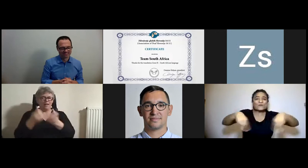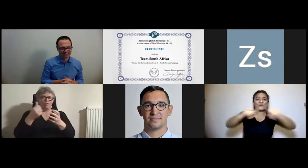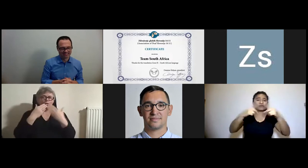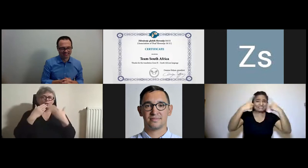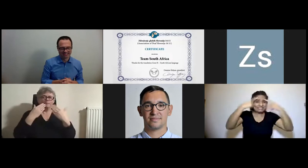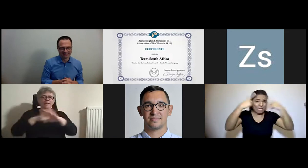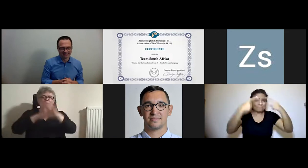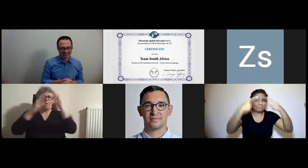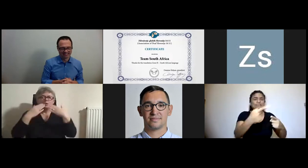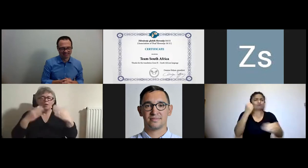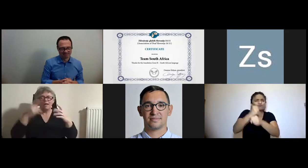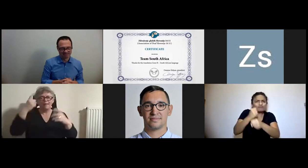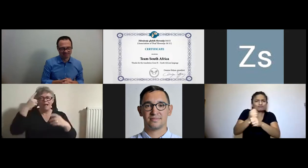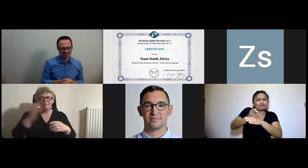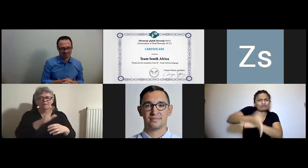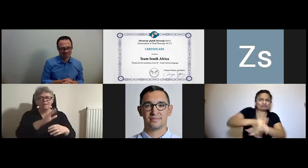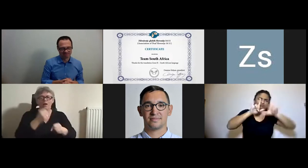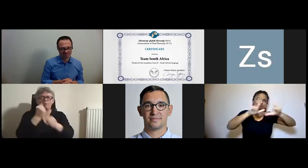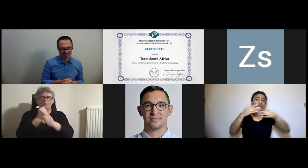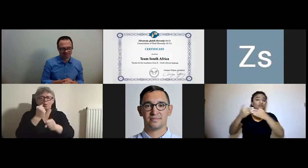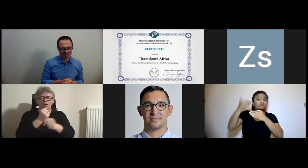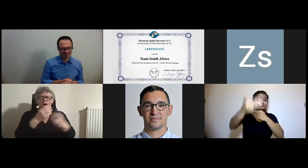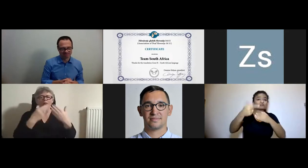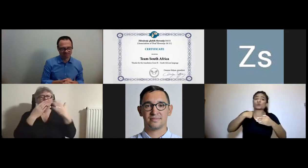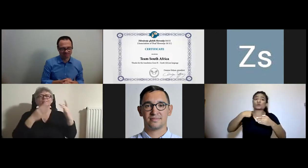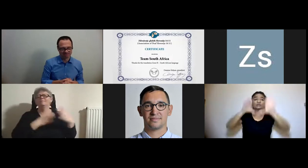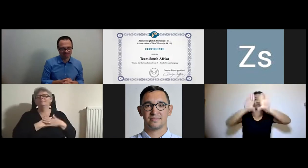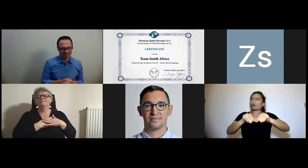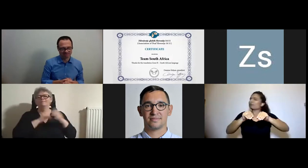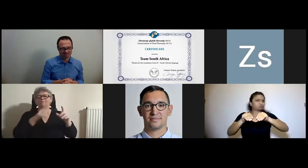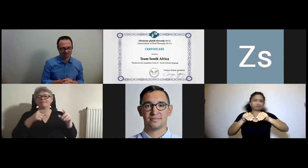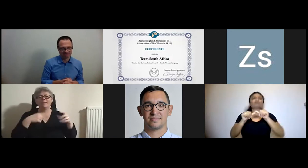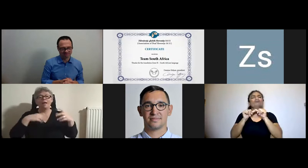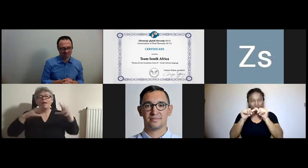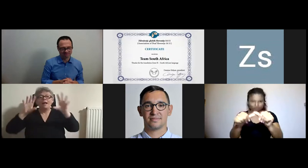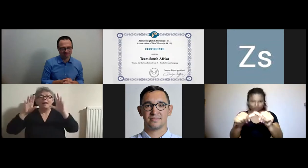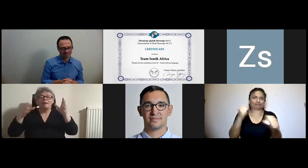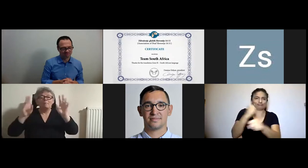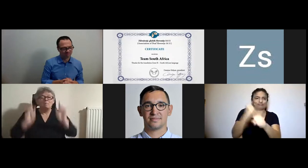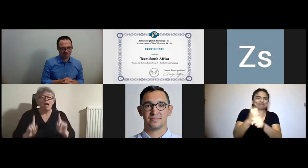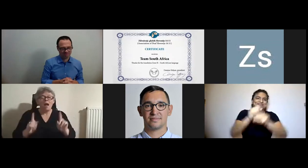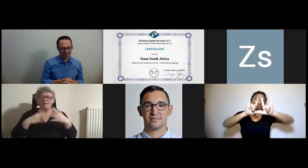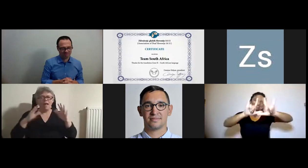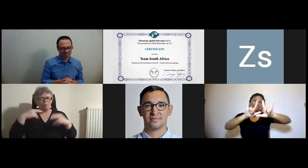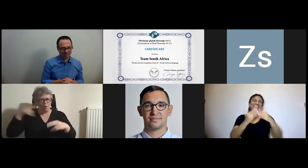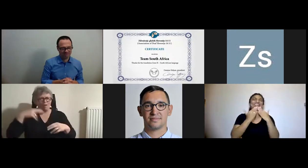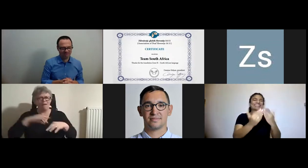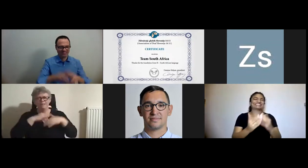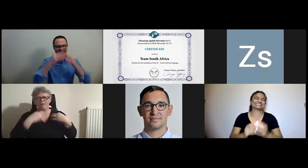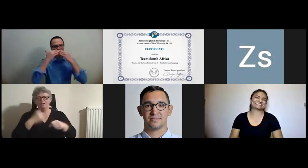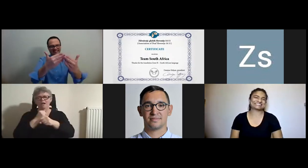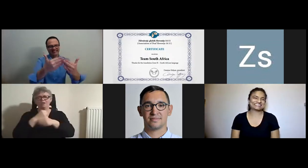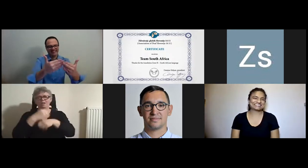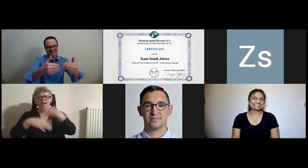Well, we felt like we are now part of this whole world. In South Africa, we're so far away, but now we feel that we're part of you, and